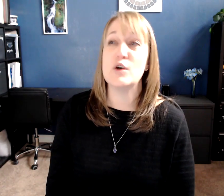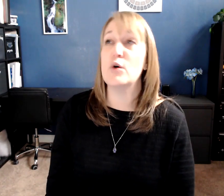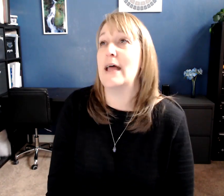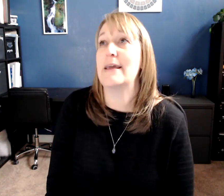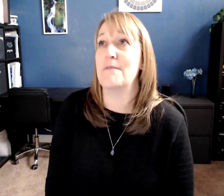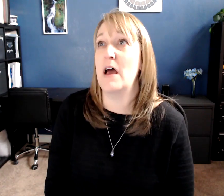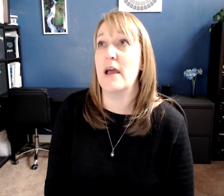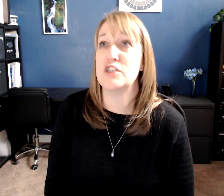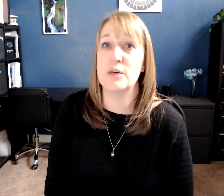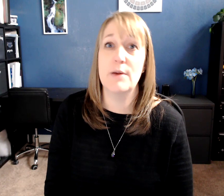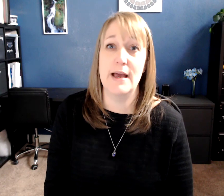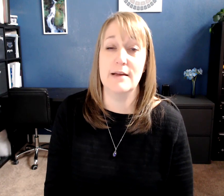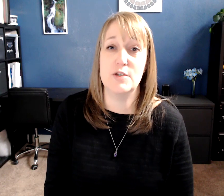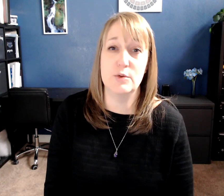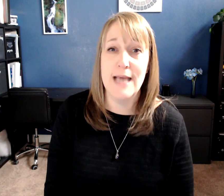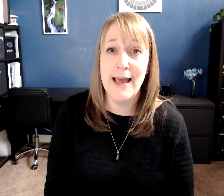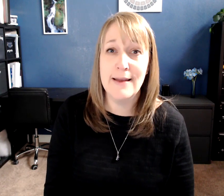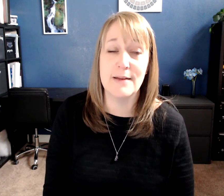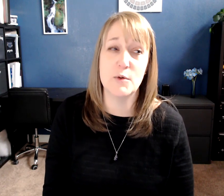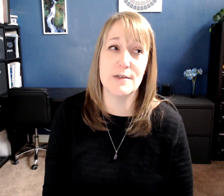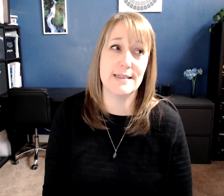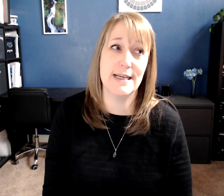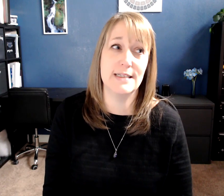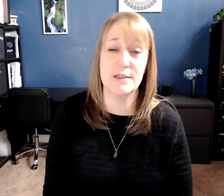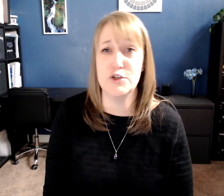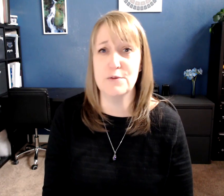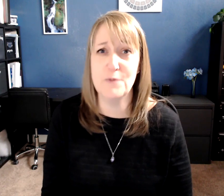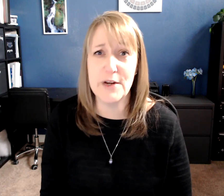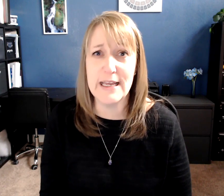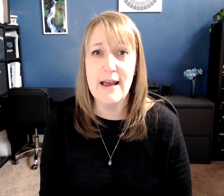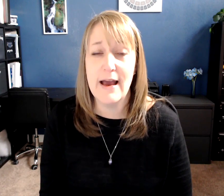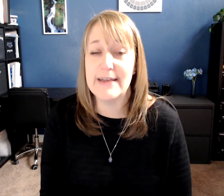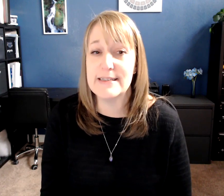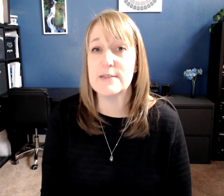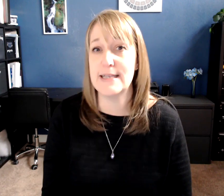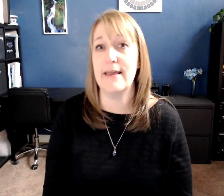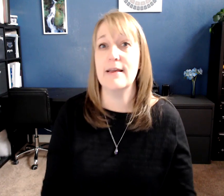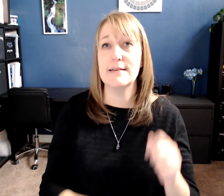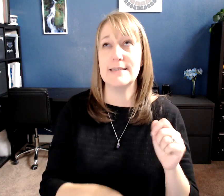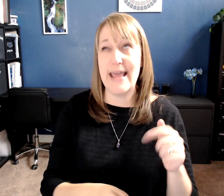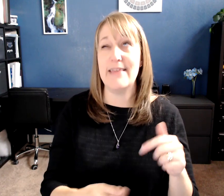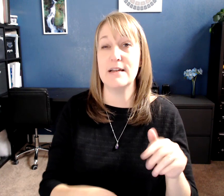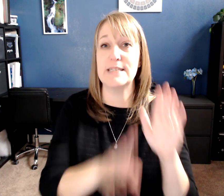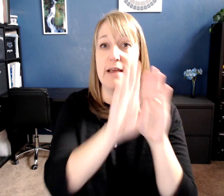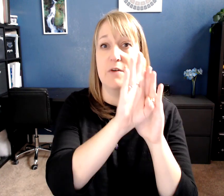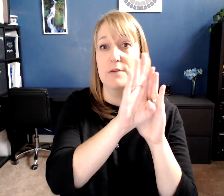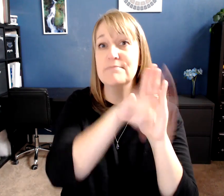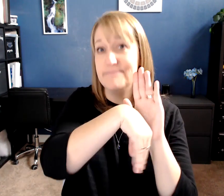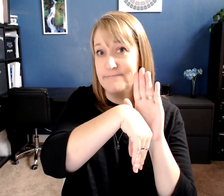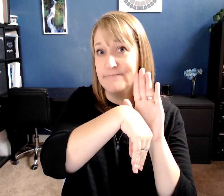So like if I show up at 2:10 and I'm going to stay until 2:40, I can still say that I'm staying for